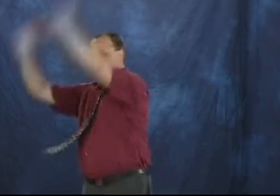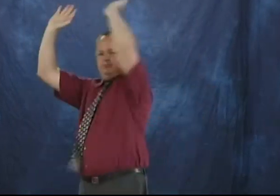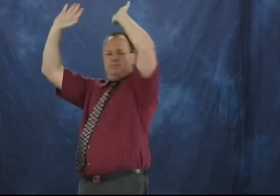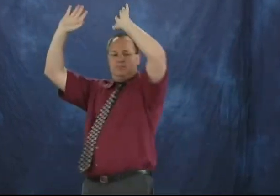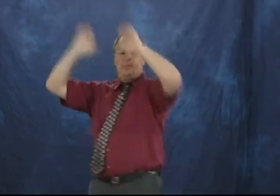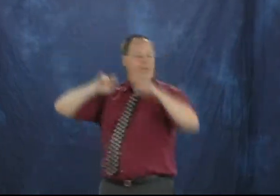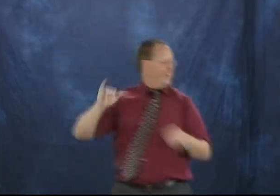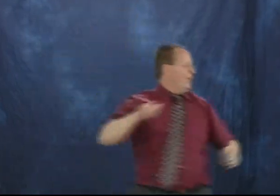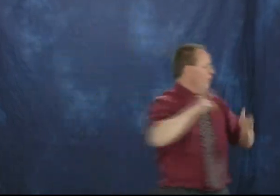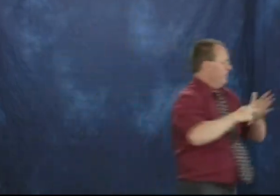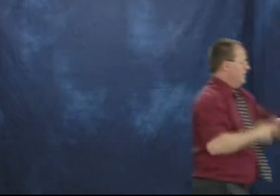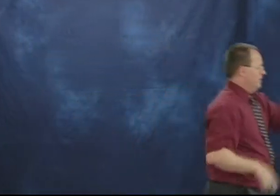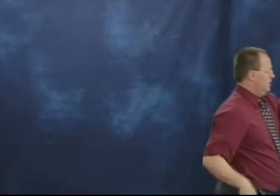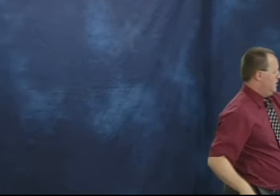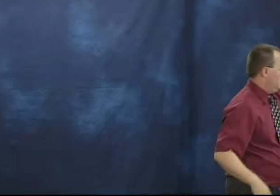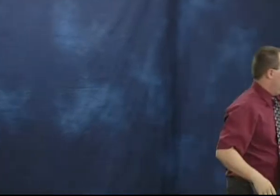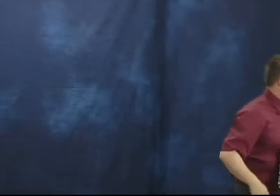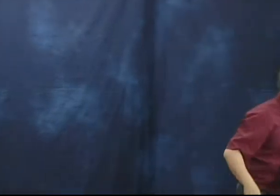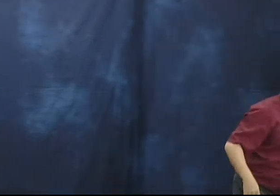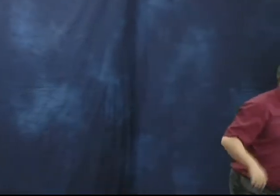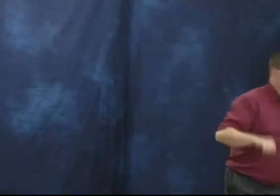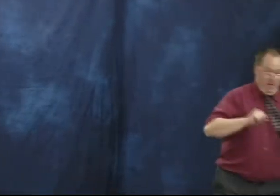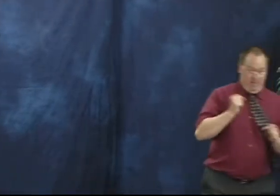their house to everything else.